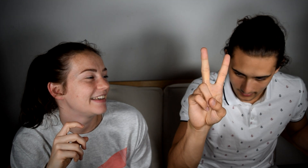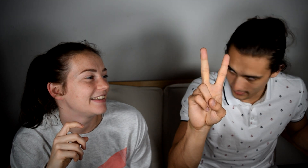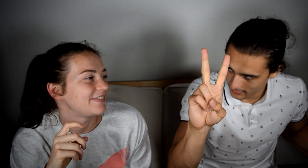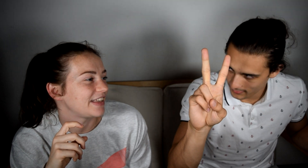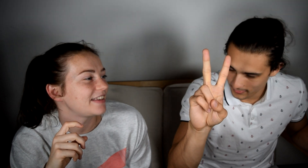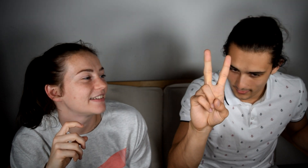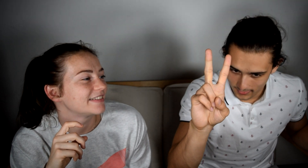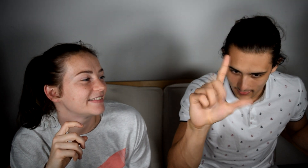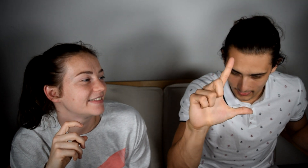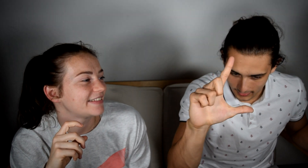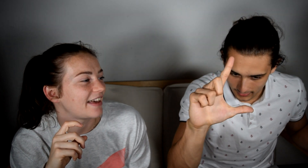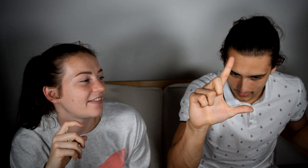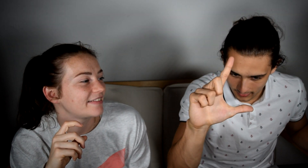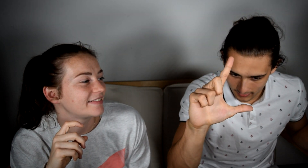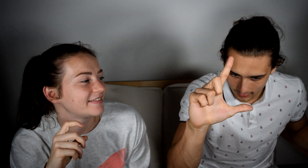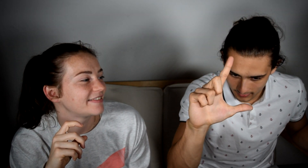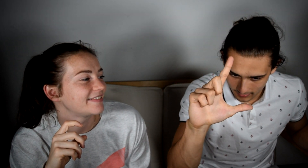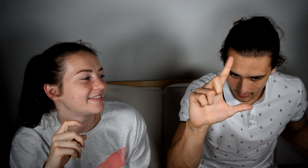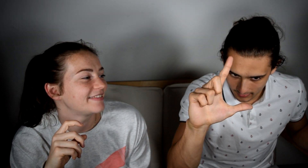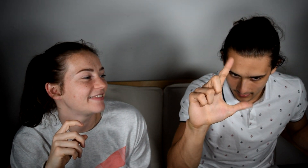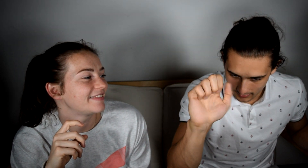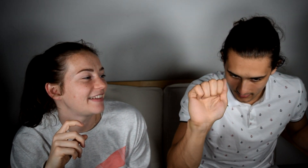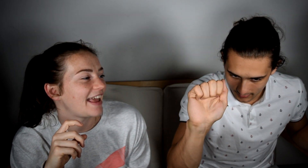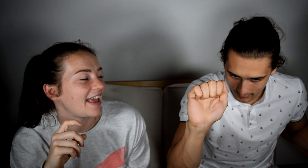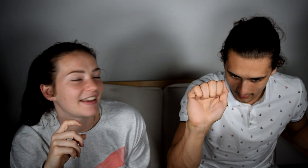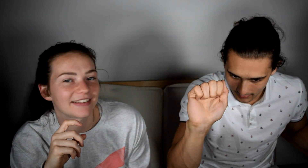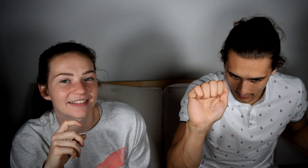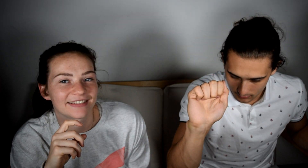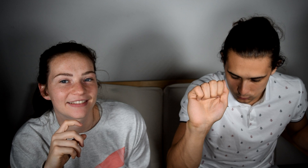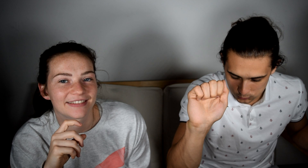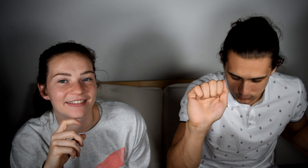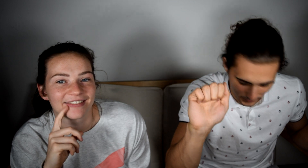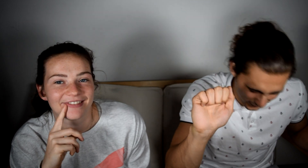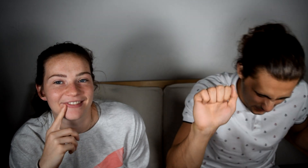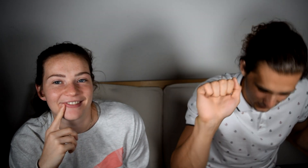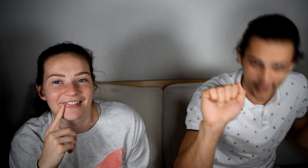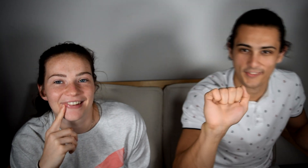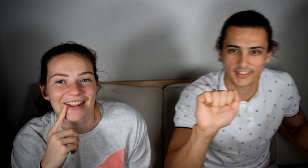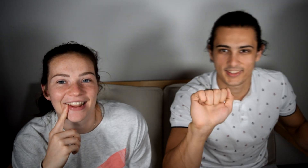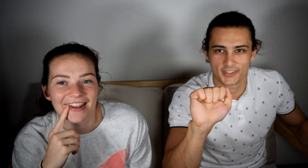Yeah? B. L. A. Let me think. I've got the D too.